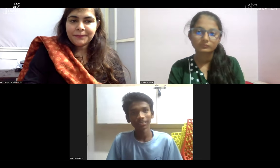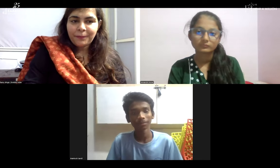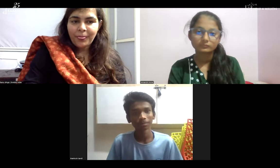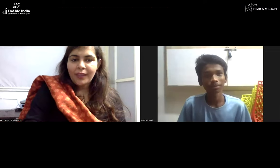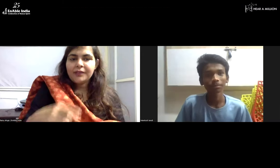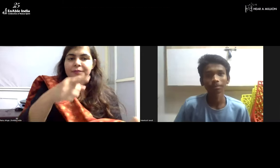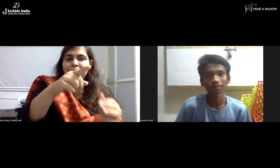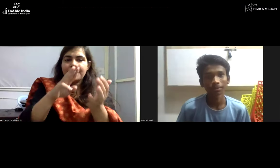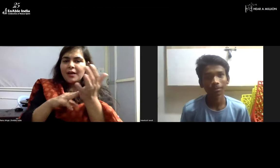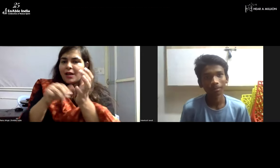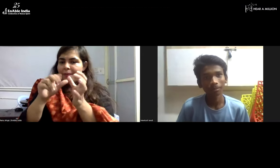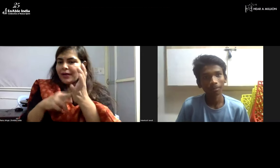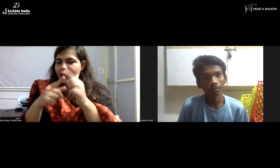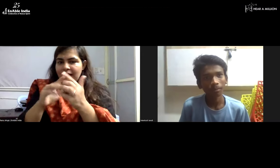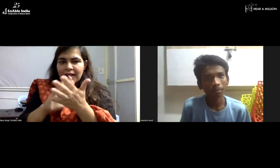Who raised the hand?